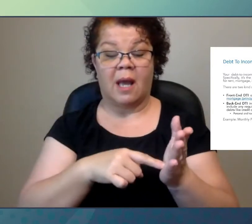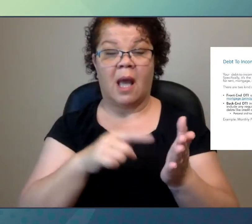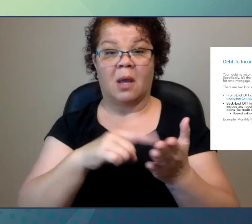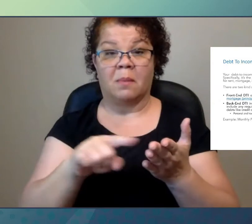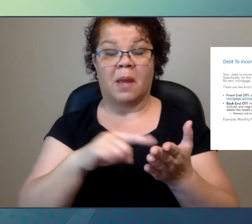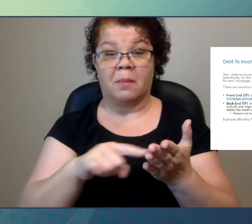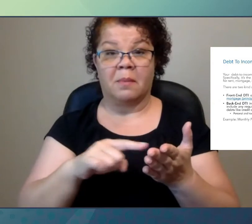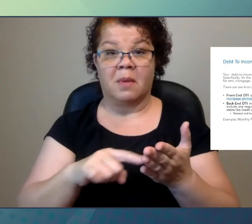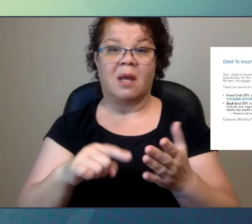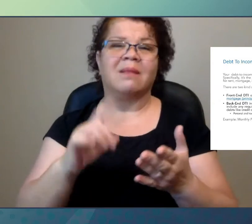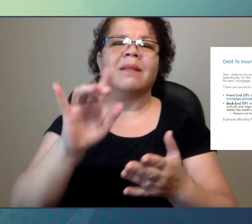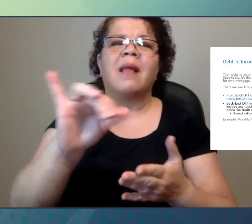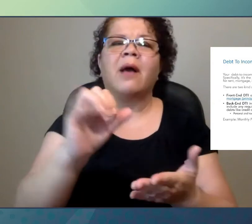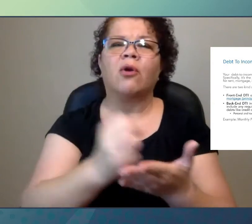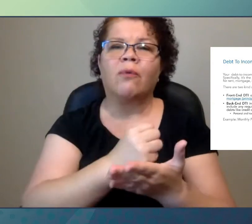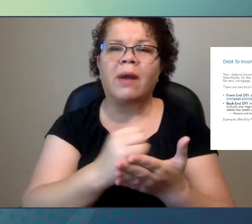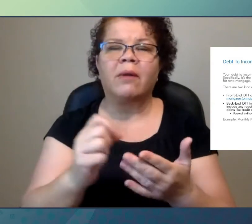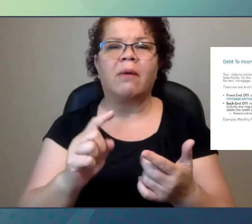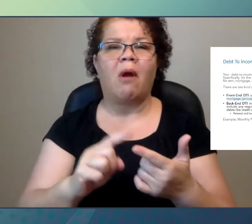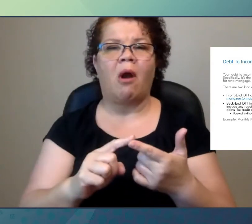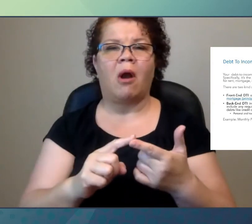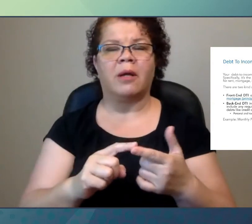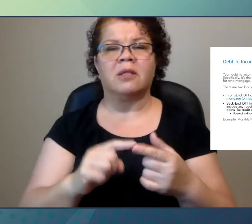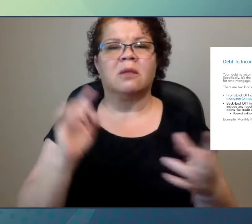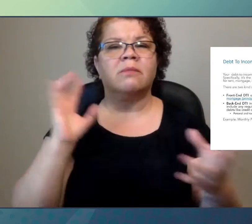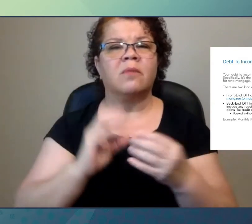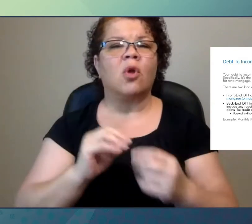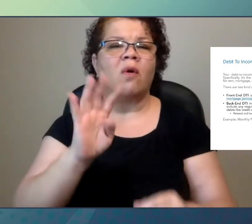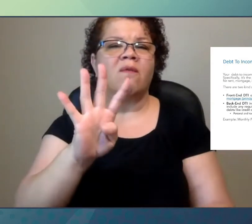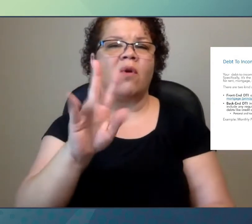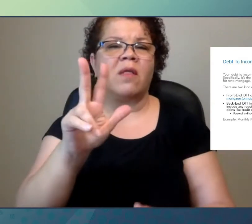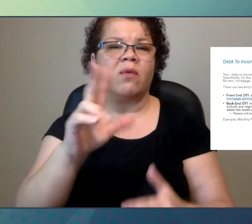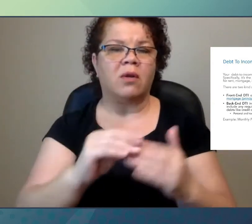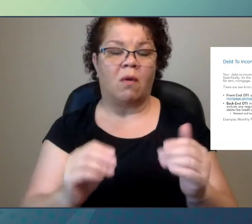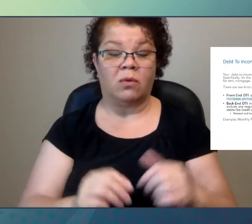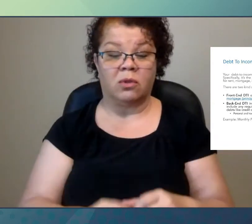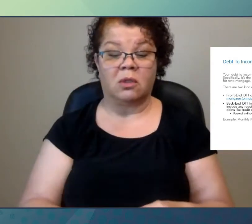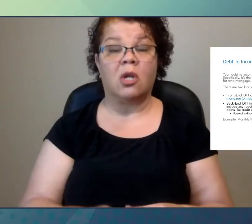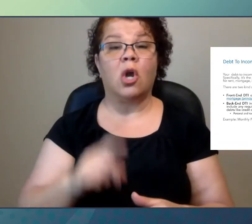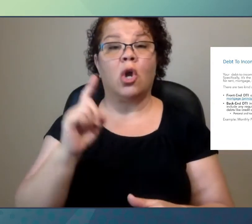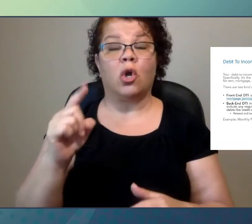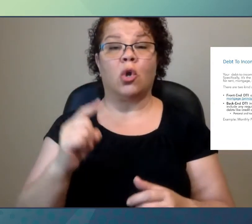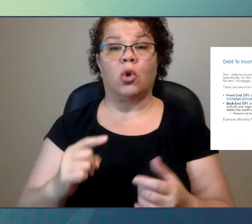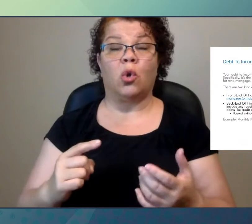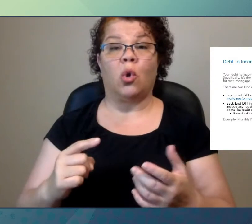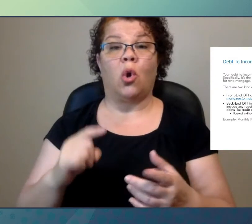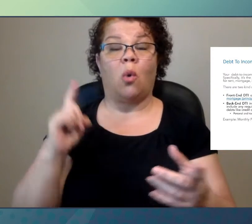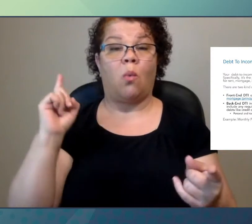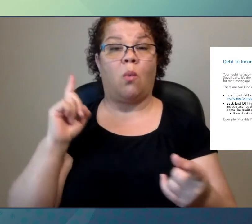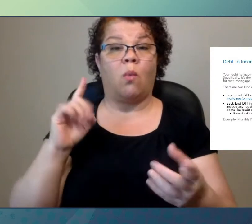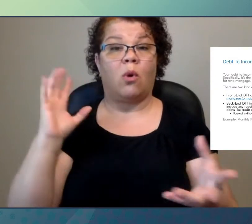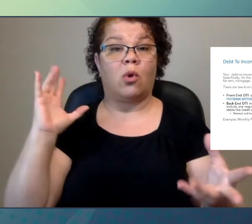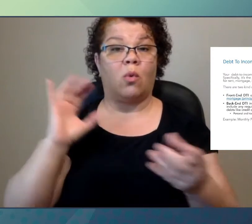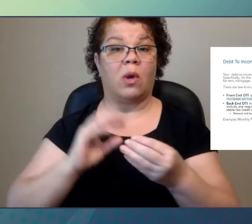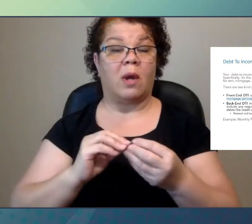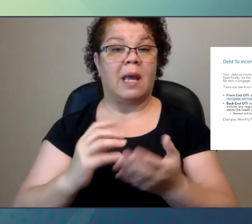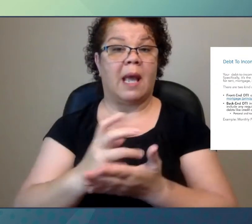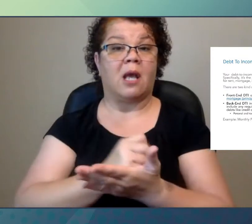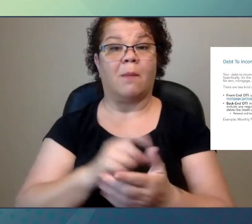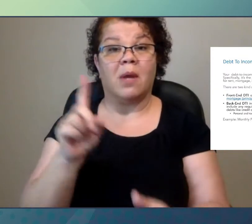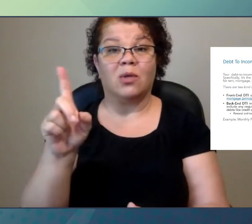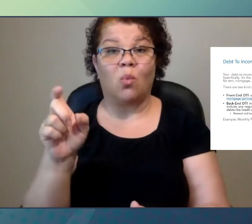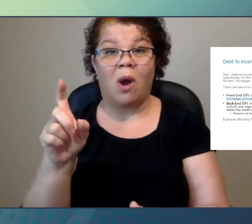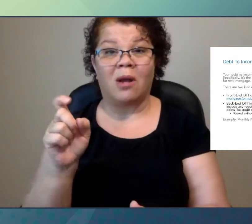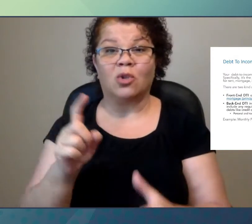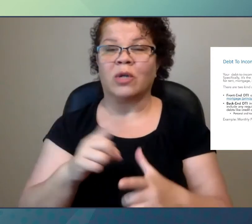card payments are $43 a month, and your gross monthly income is $100 a month, then